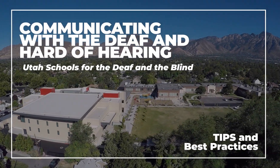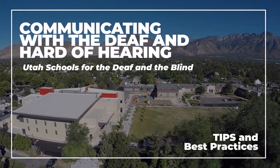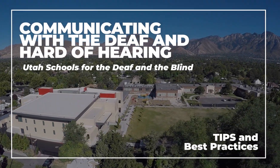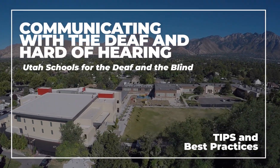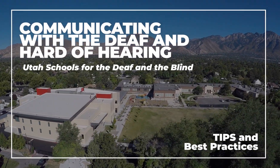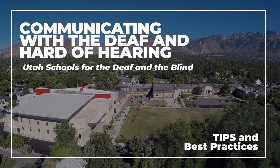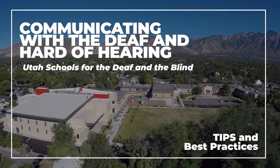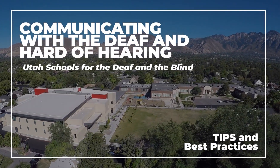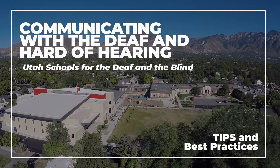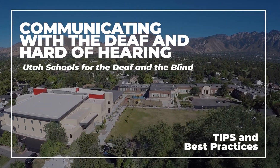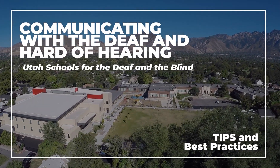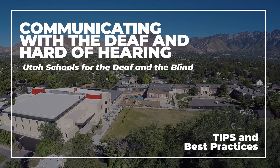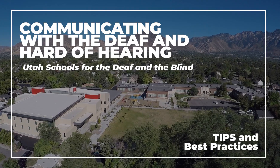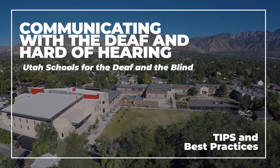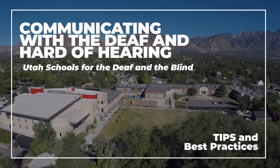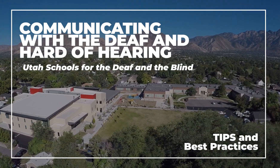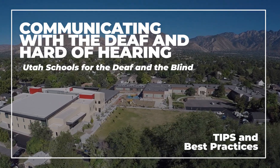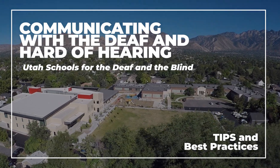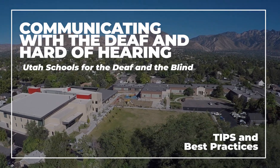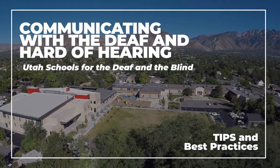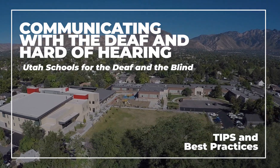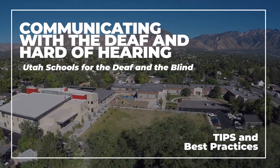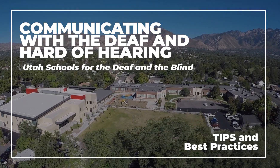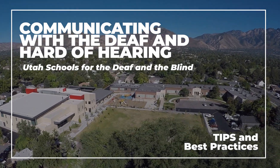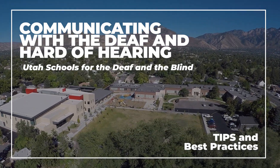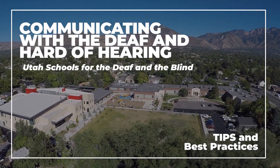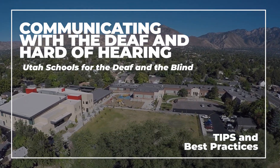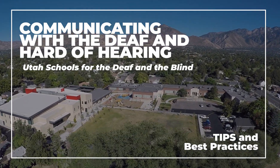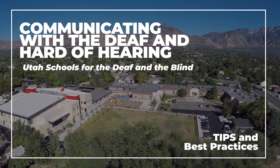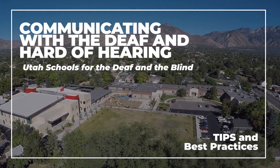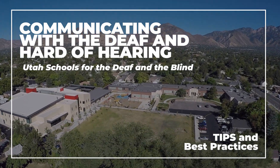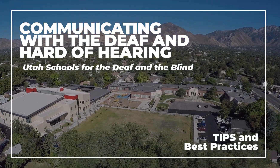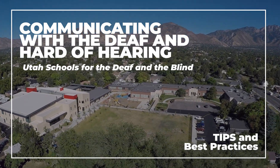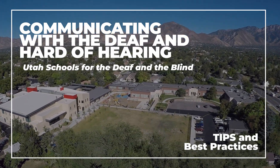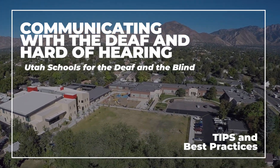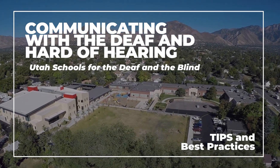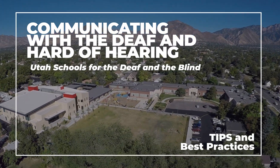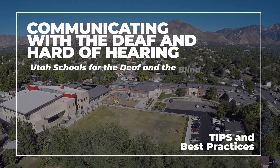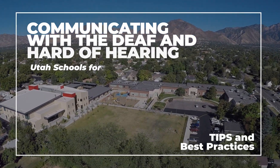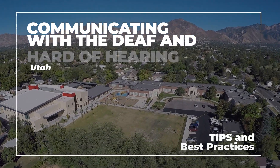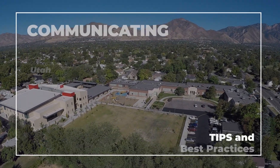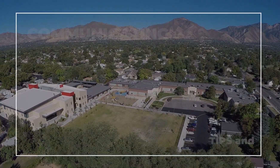Communicating with the deaf and hard of hearing. Utah Schools for the Deaf and the Blind, tips and best practices.